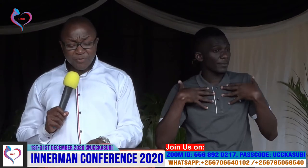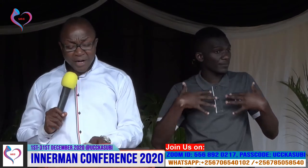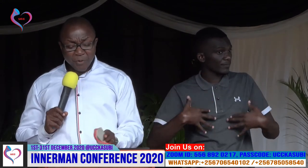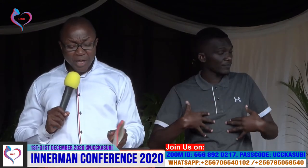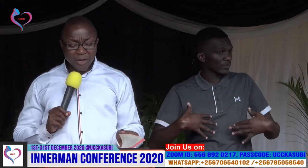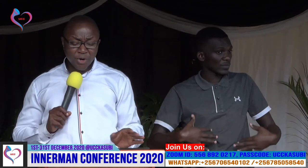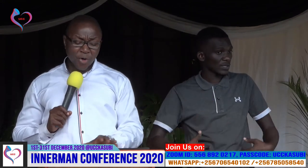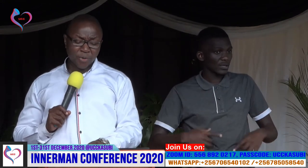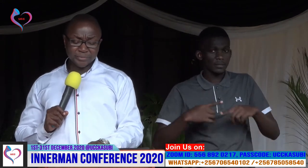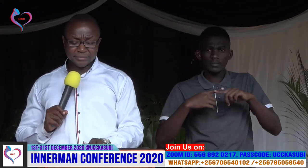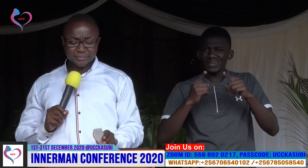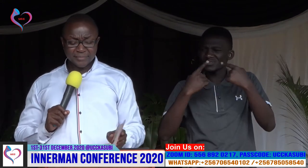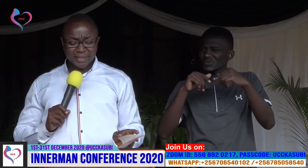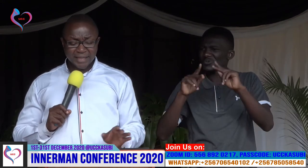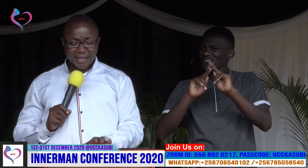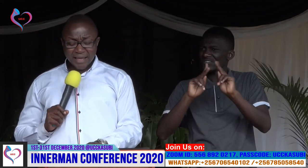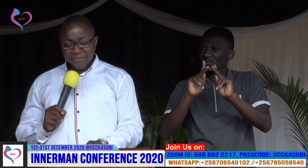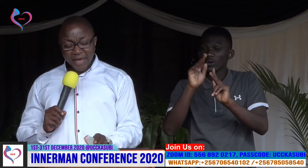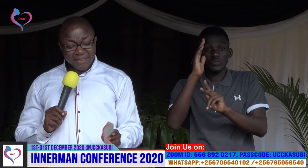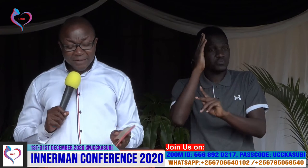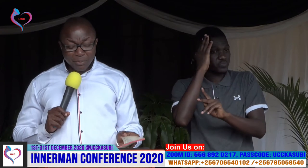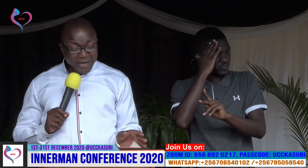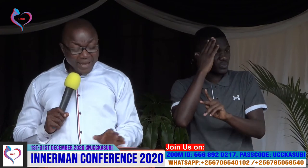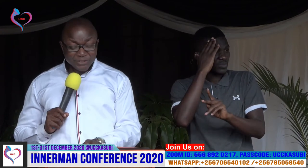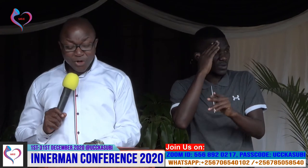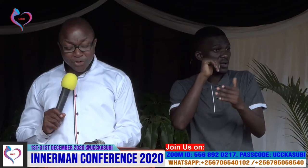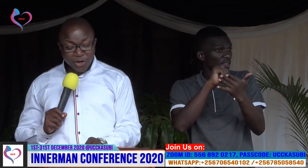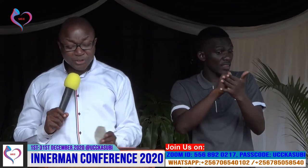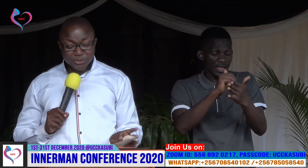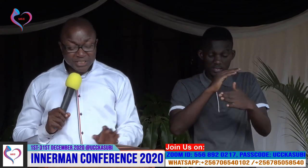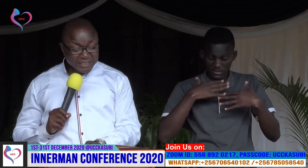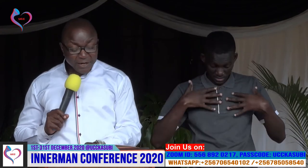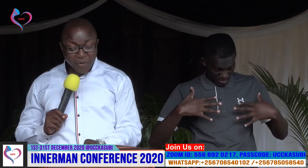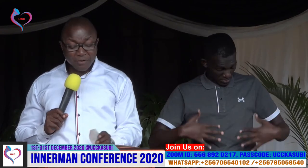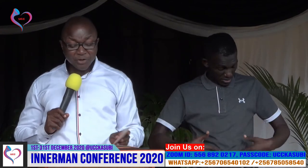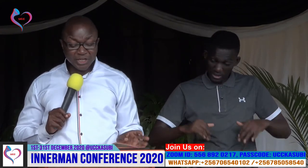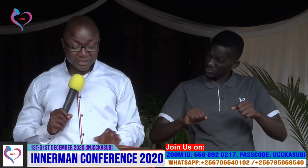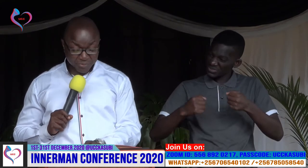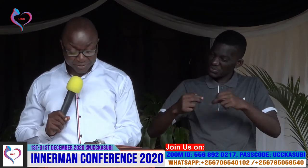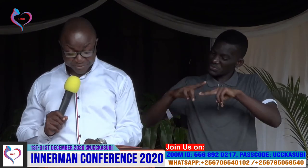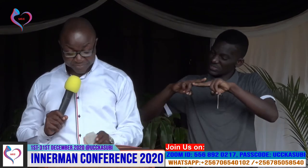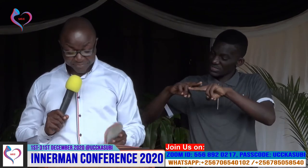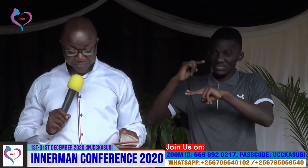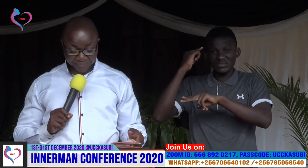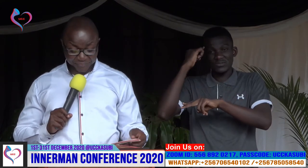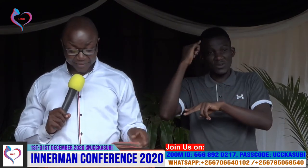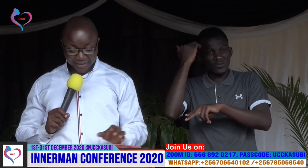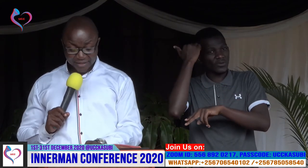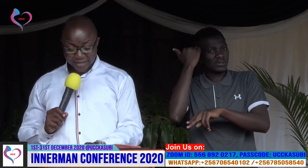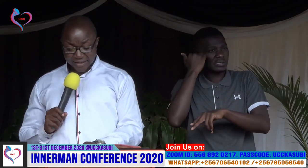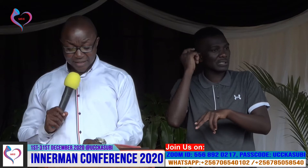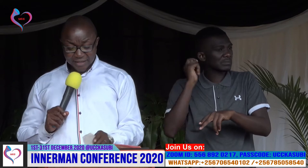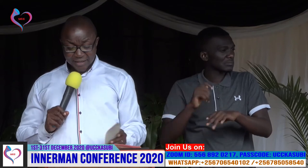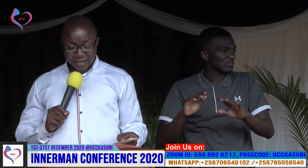Yet we very well know that the body is not going to sit anywhere for judgment.